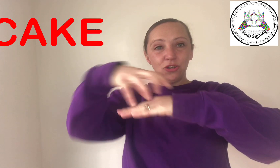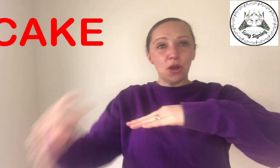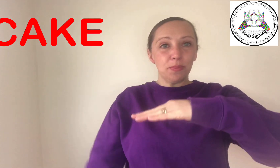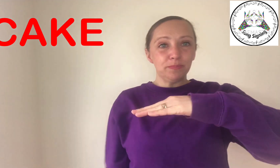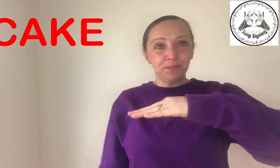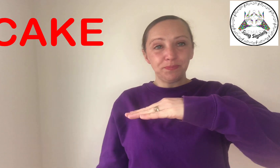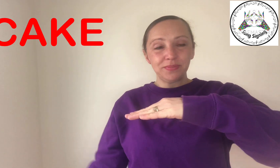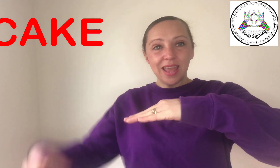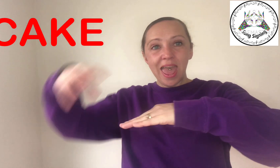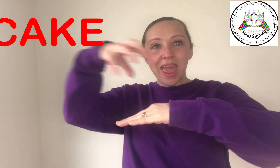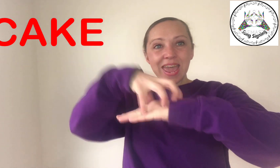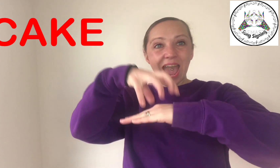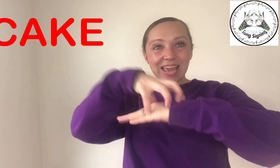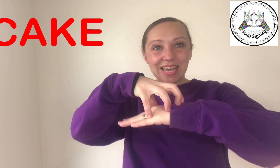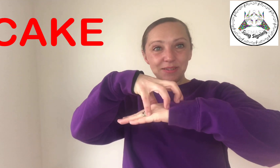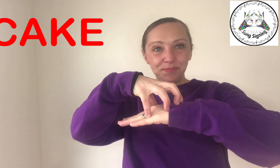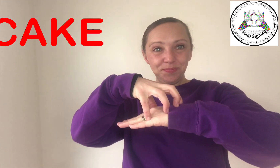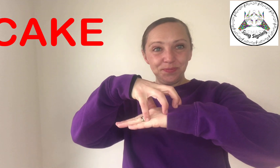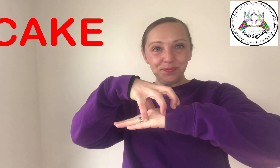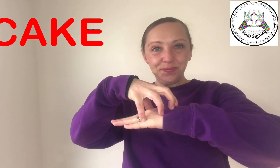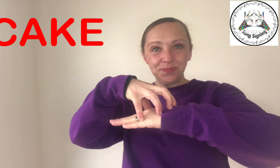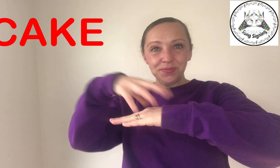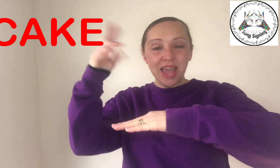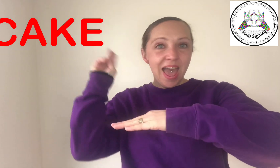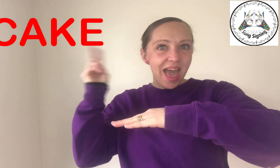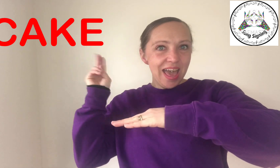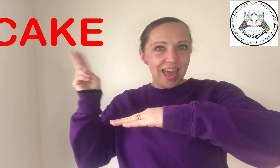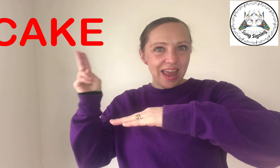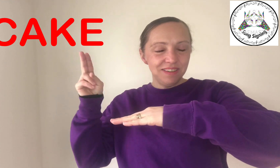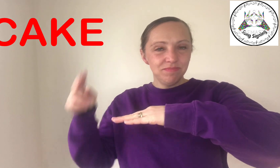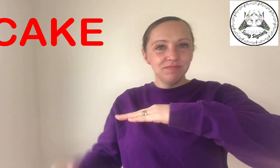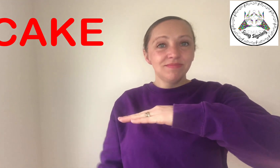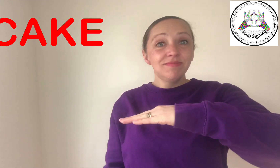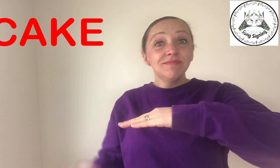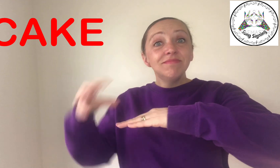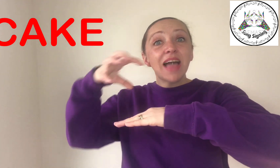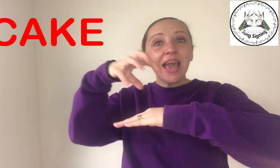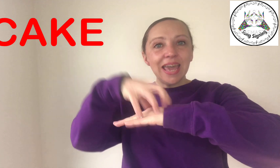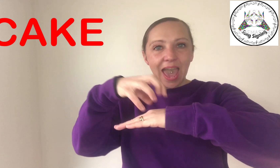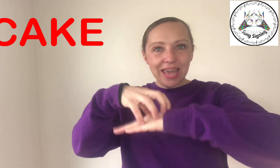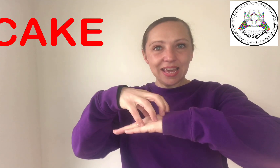top. Cake. Again, cake.